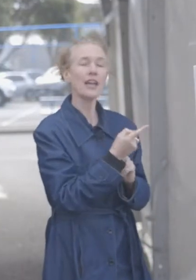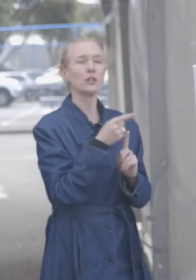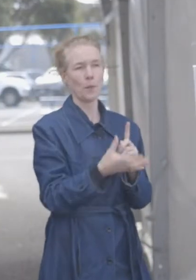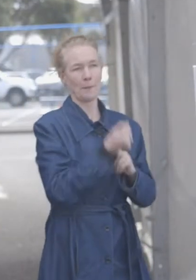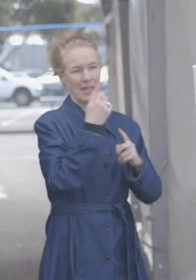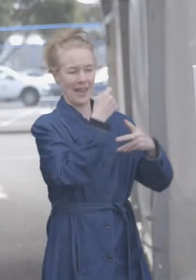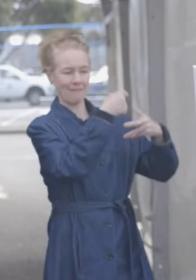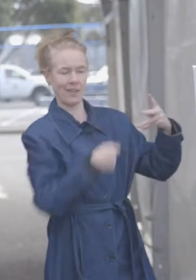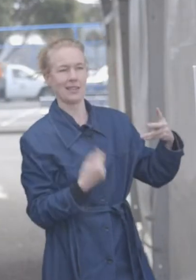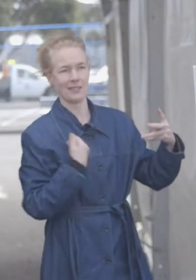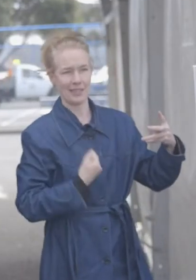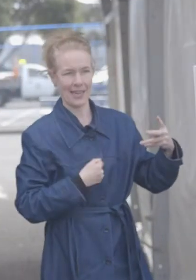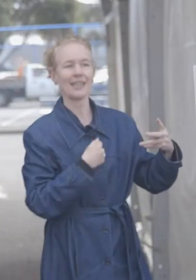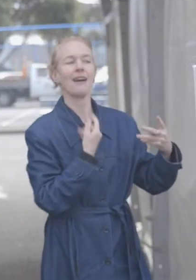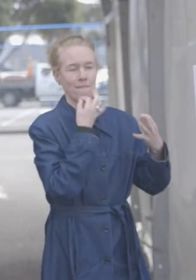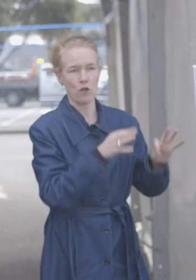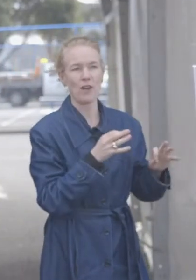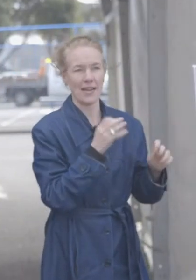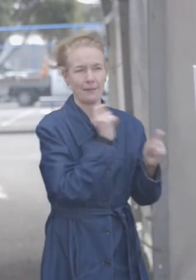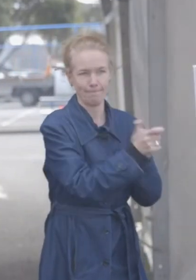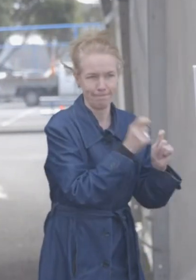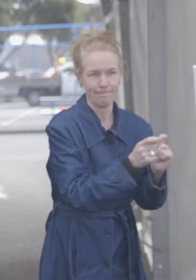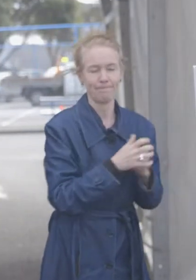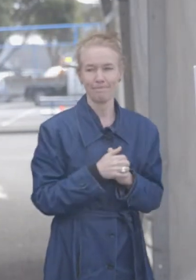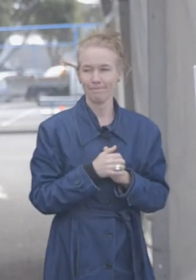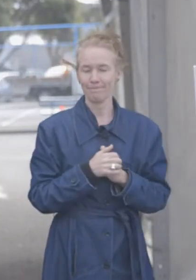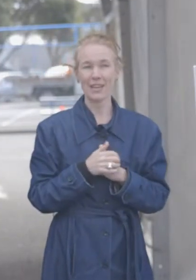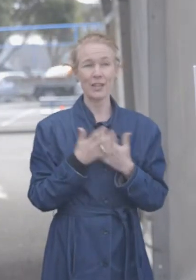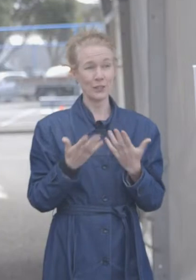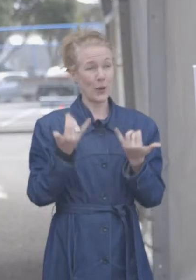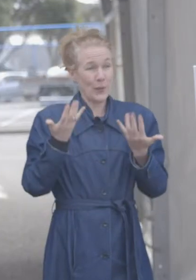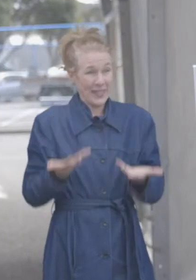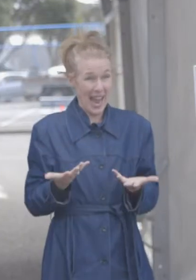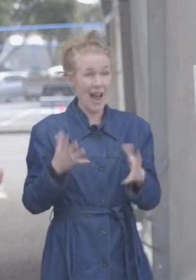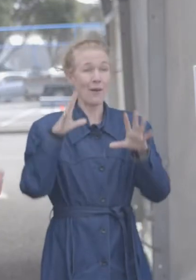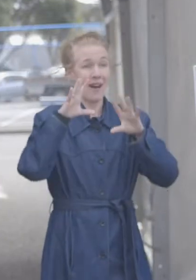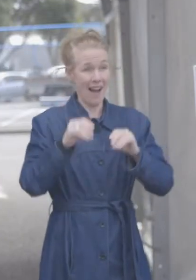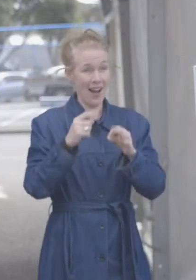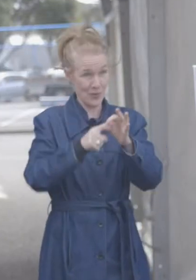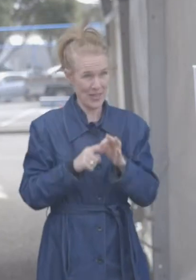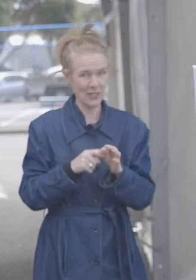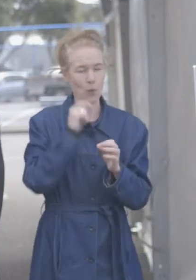and we'll just move on to the next feature in today's